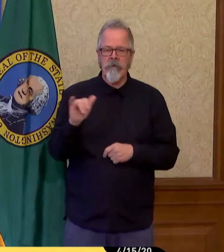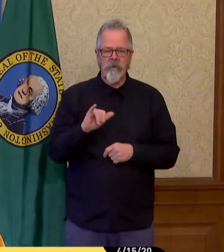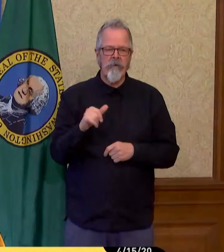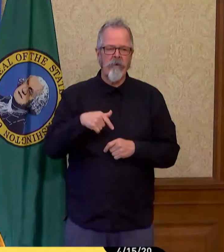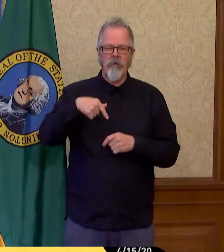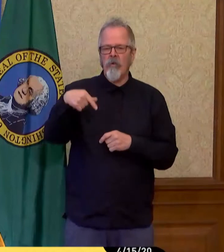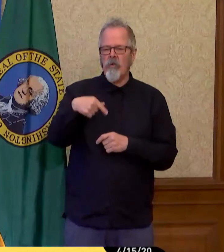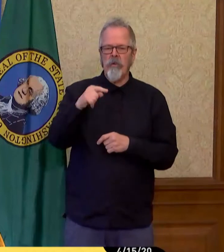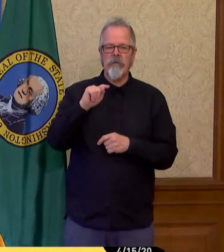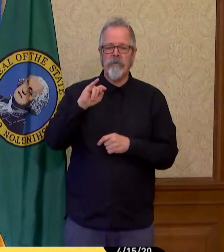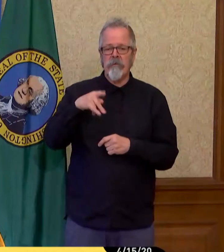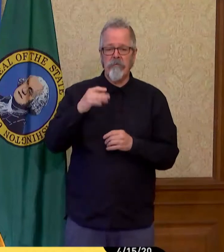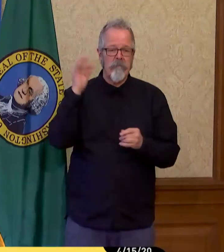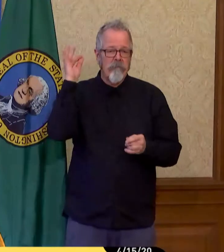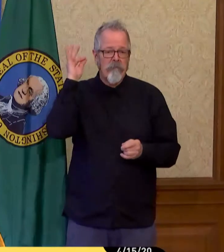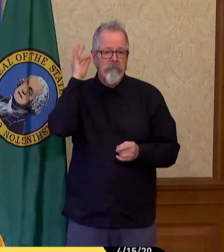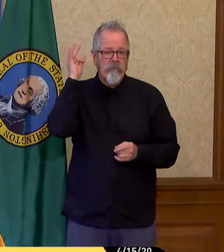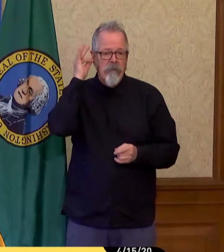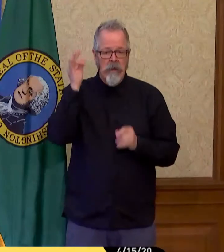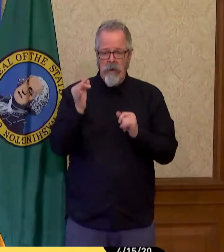Herald.